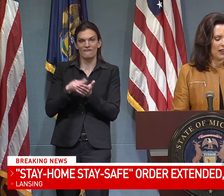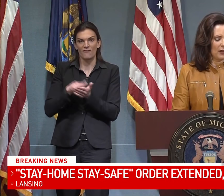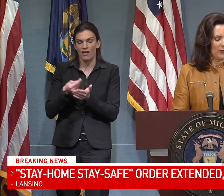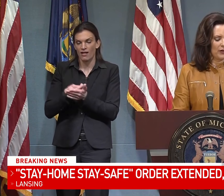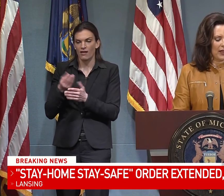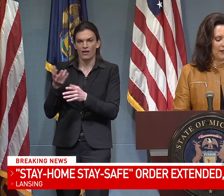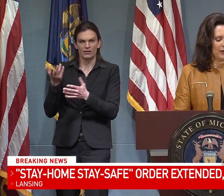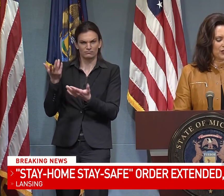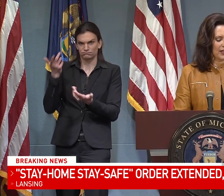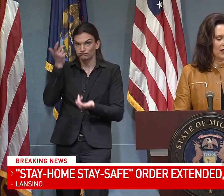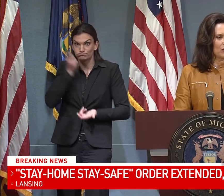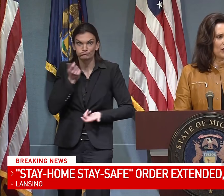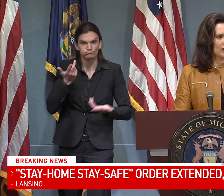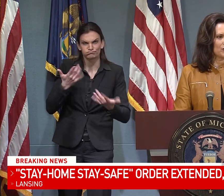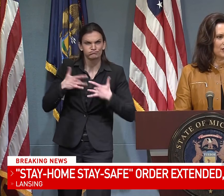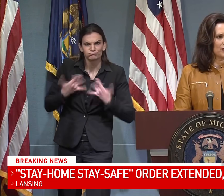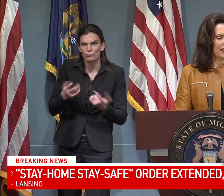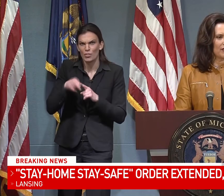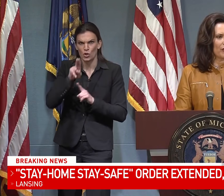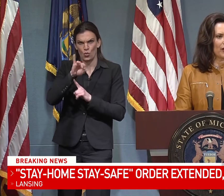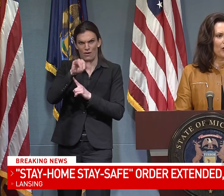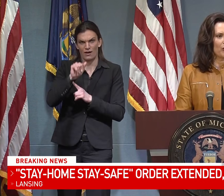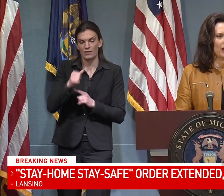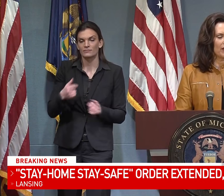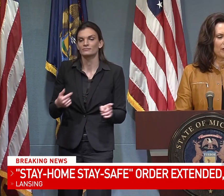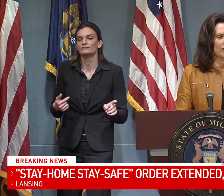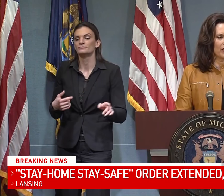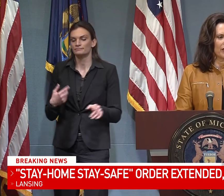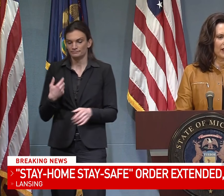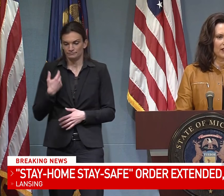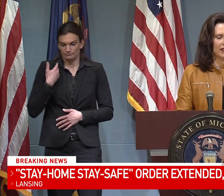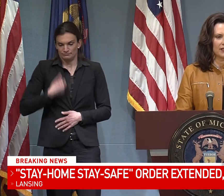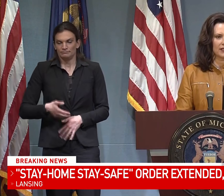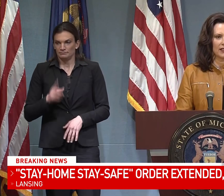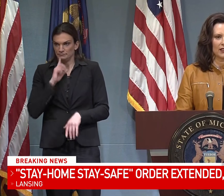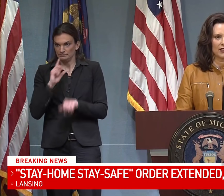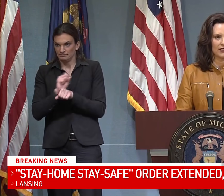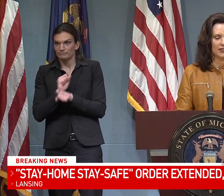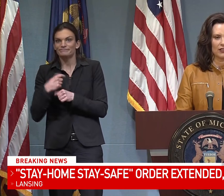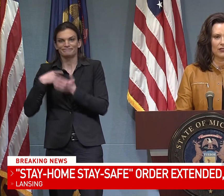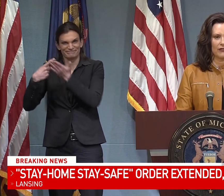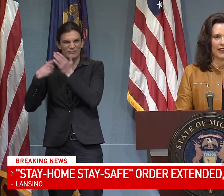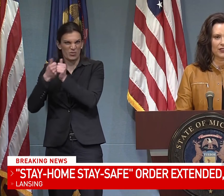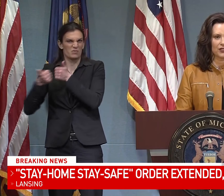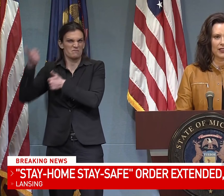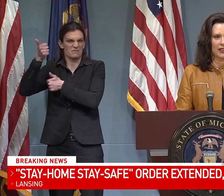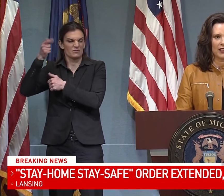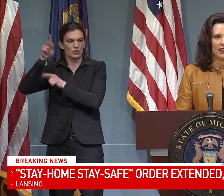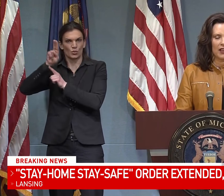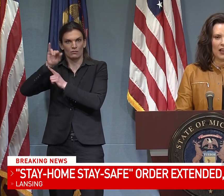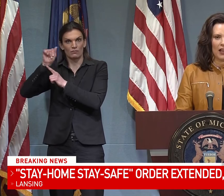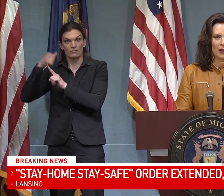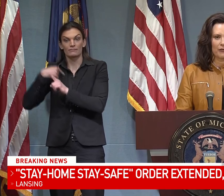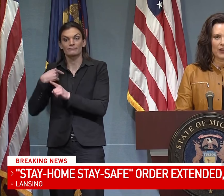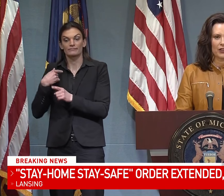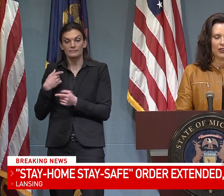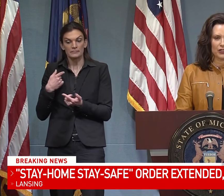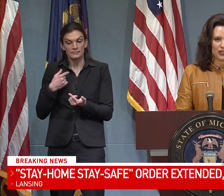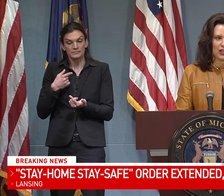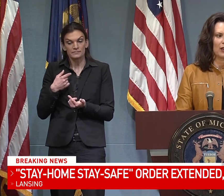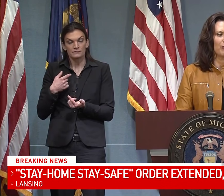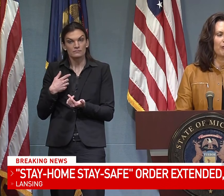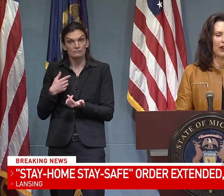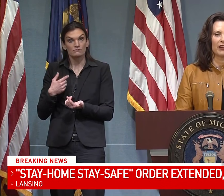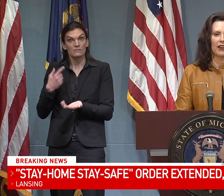actually have been checking in with Director Donna Frio. We feel that it is in still financially